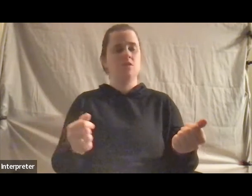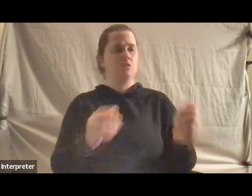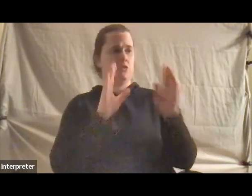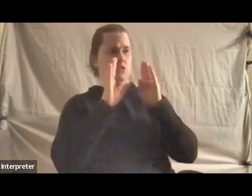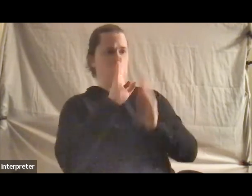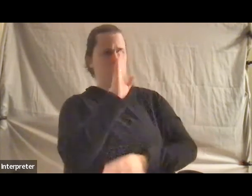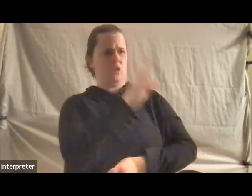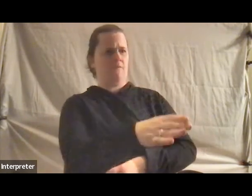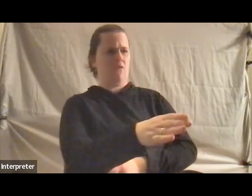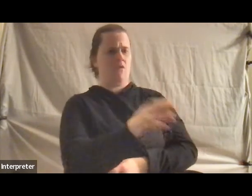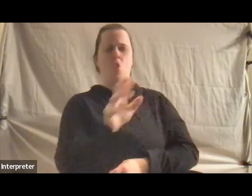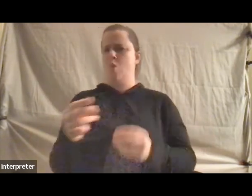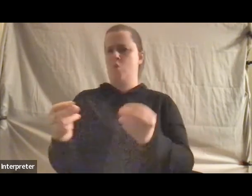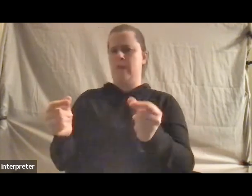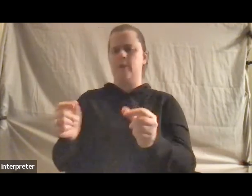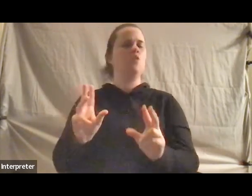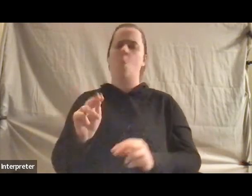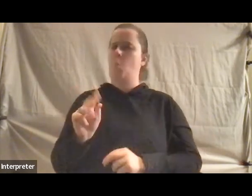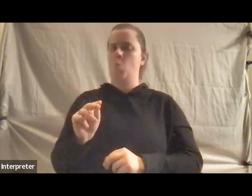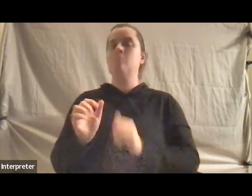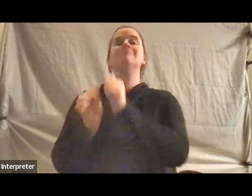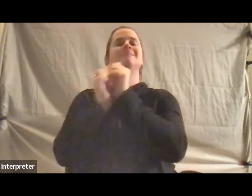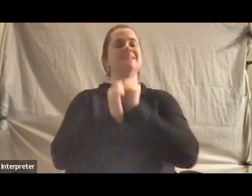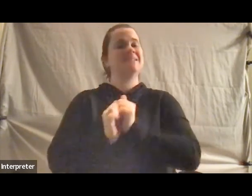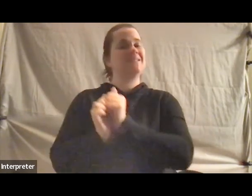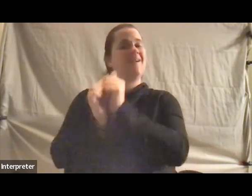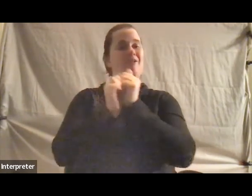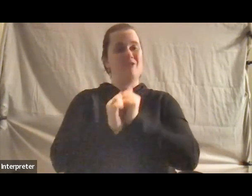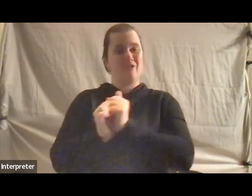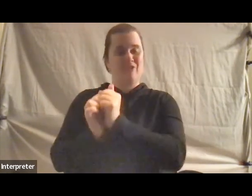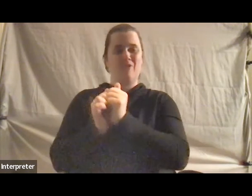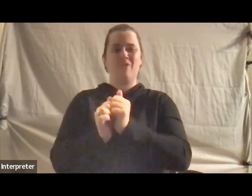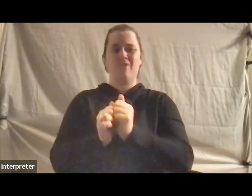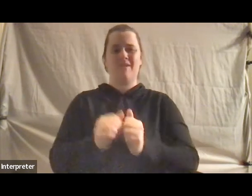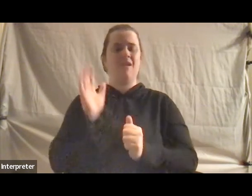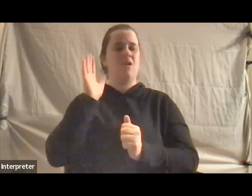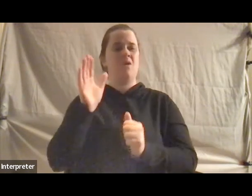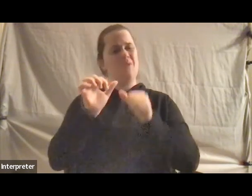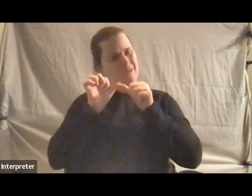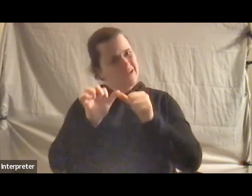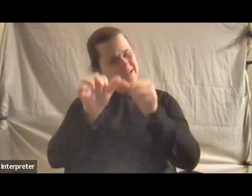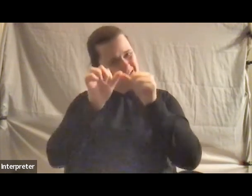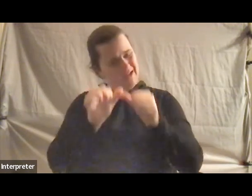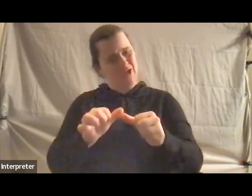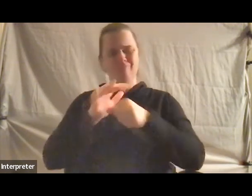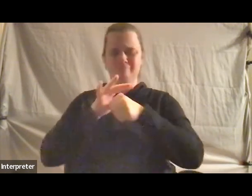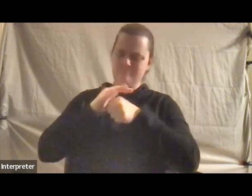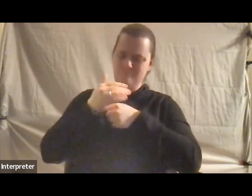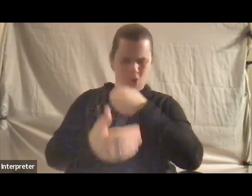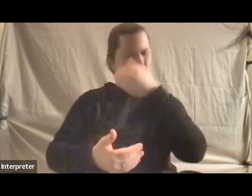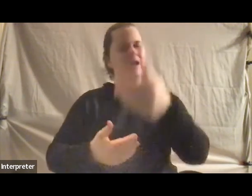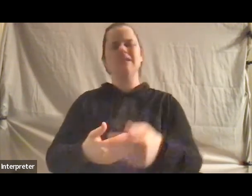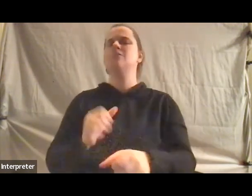straightforward or quick, together, I know we will continue to press in the direction of progress in our